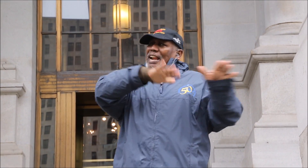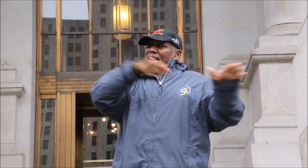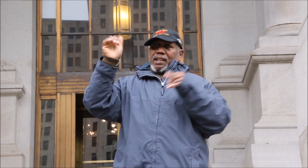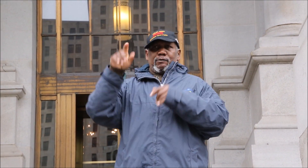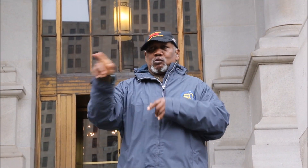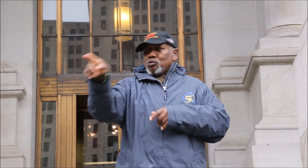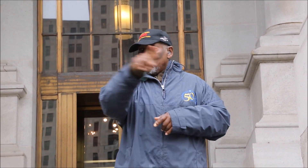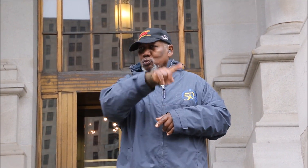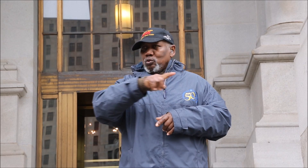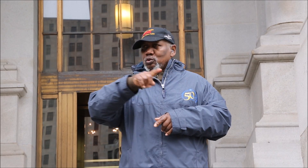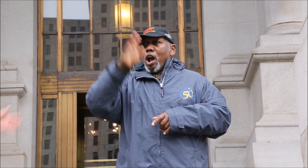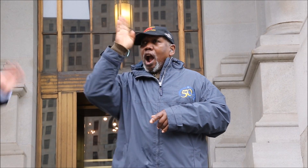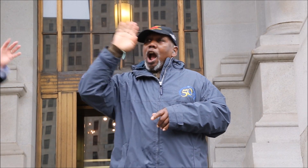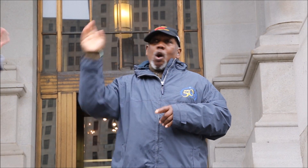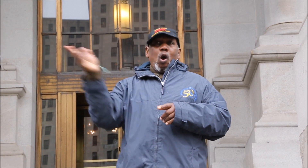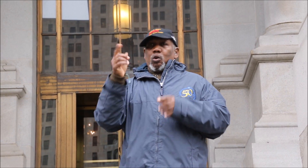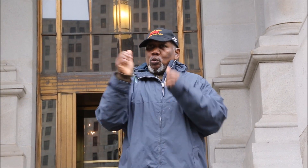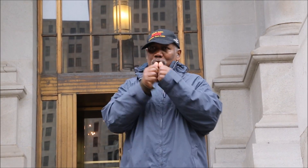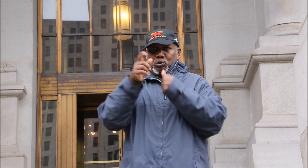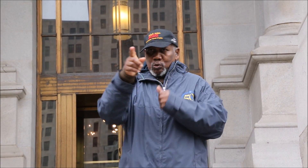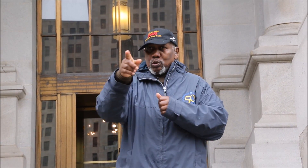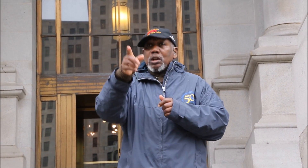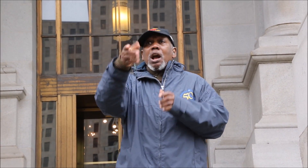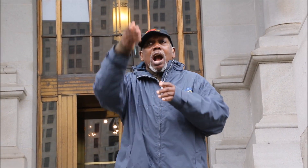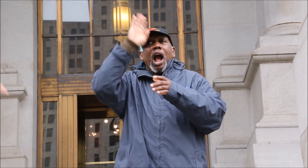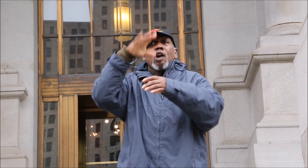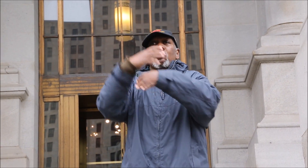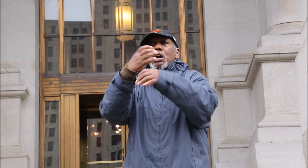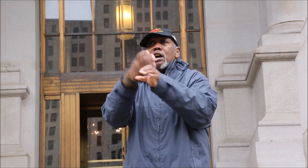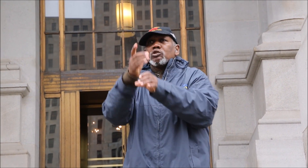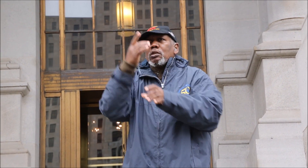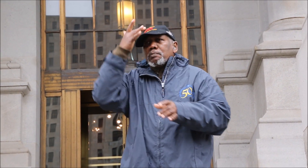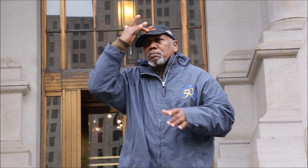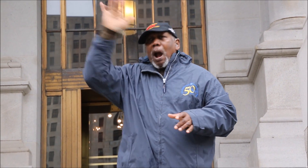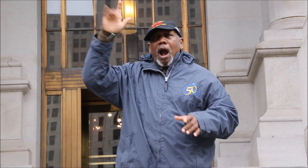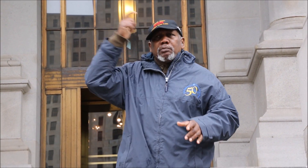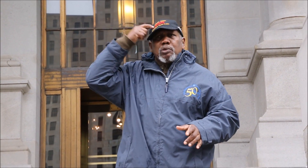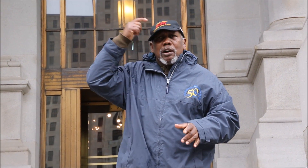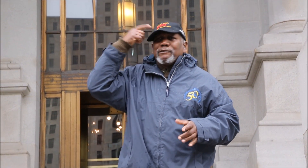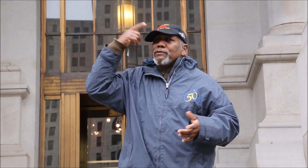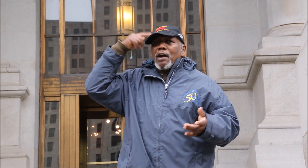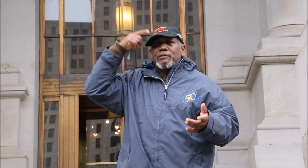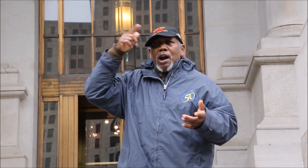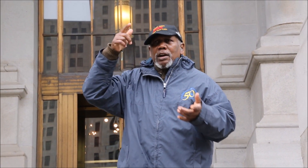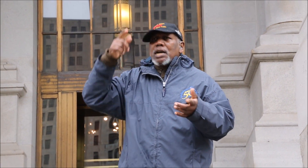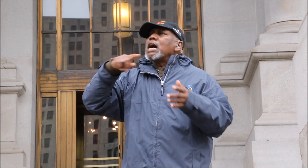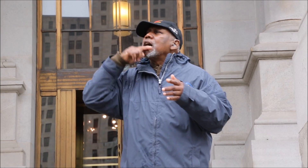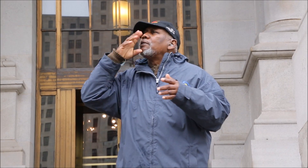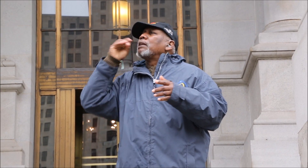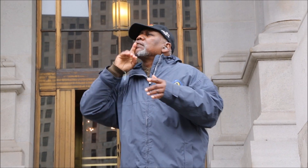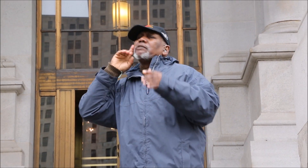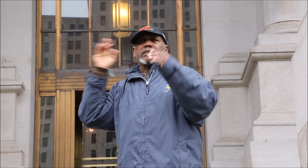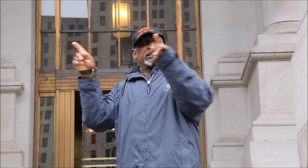And so we all are considered non-persons in this regard. I have gone to the hospital